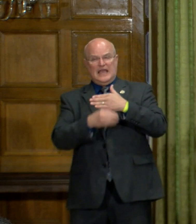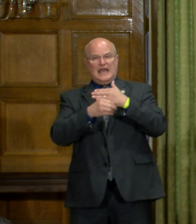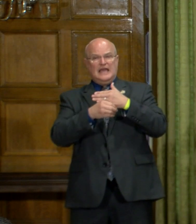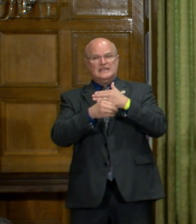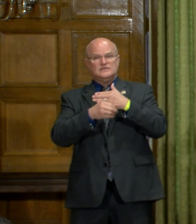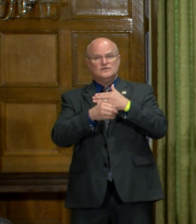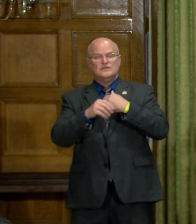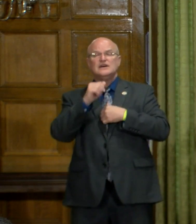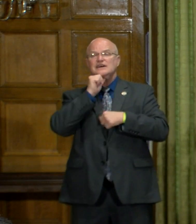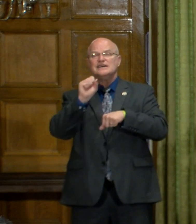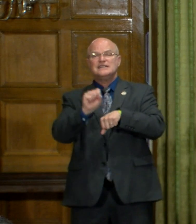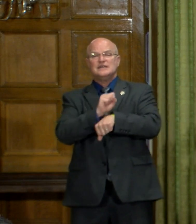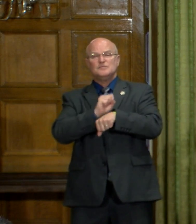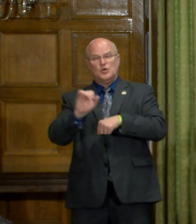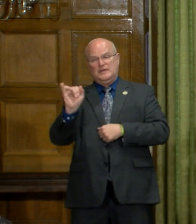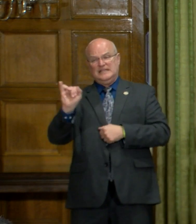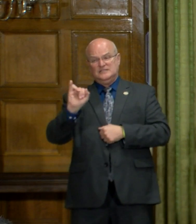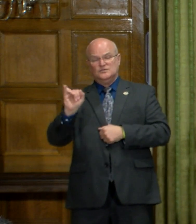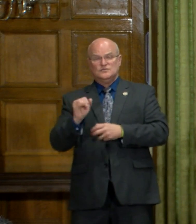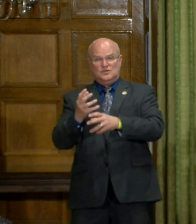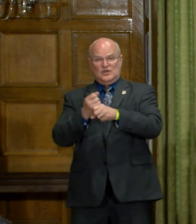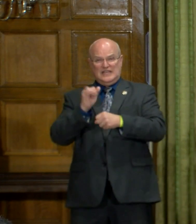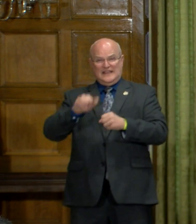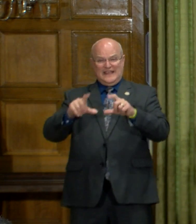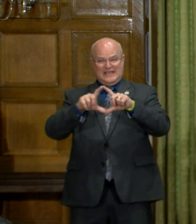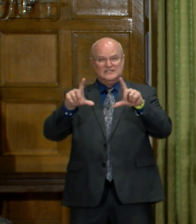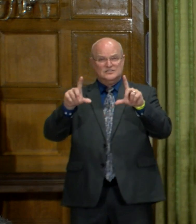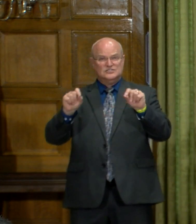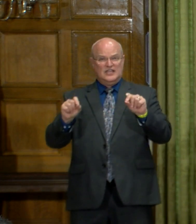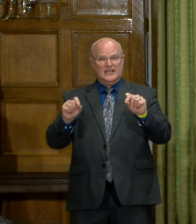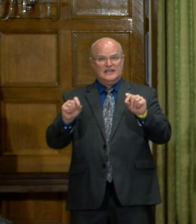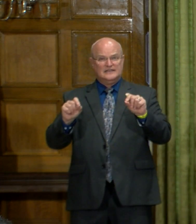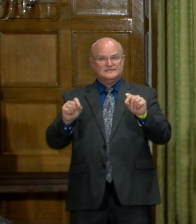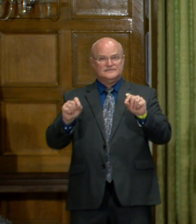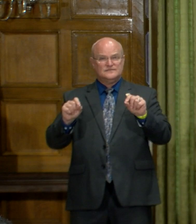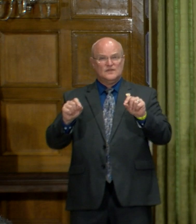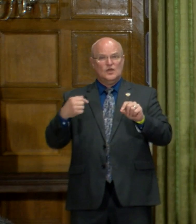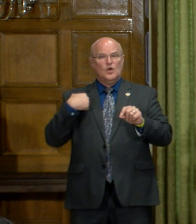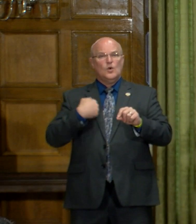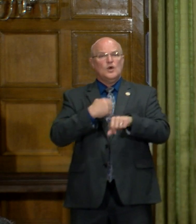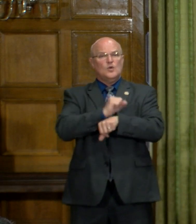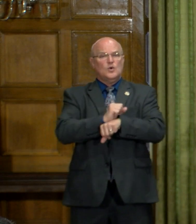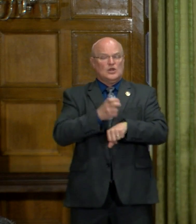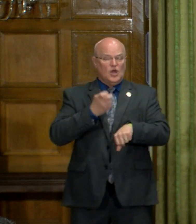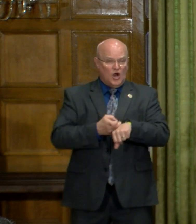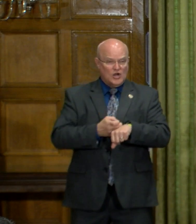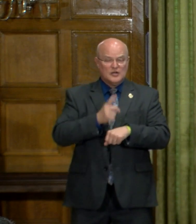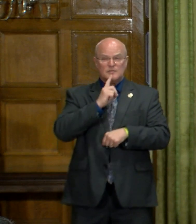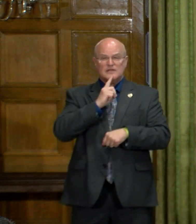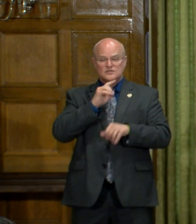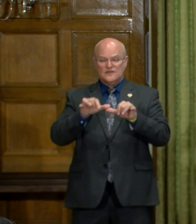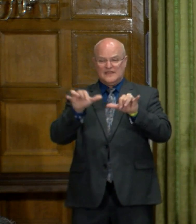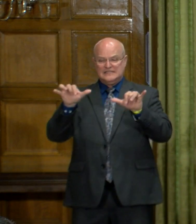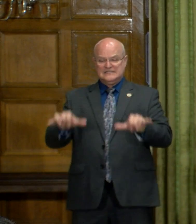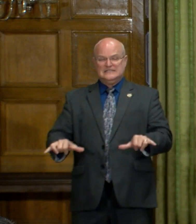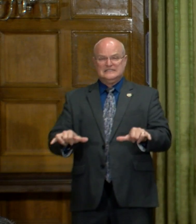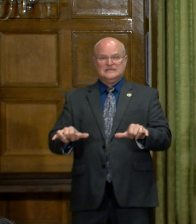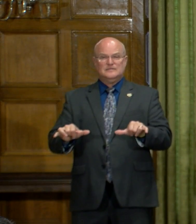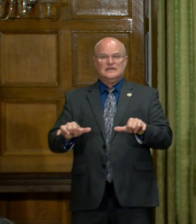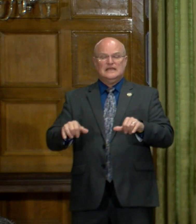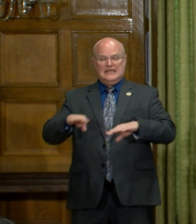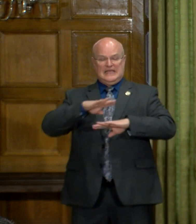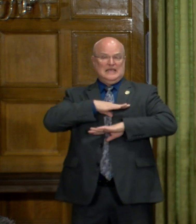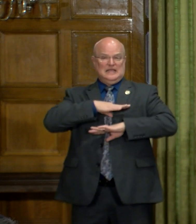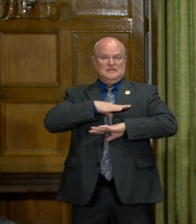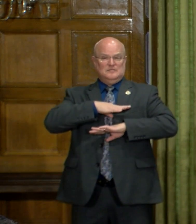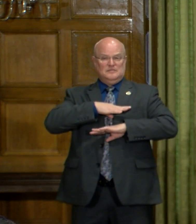the unemployment insurance or getting that check, we're working hard to make sure our system is capable of